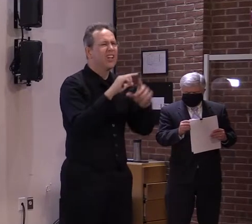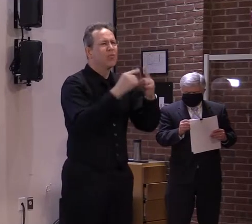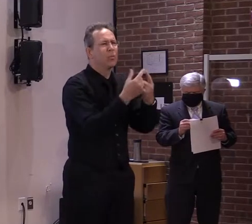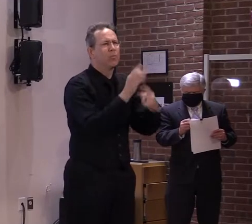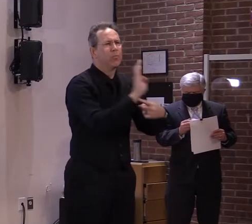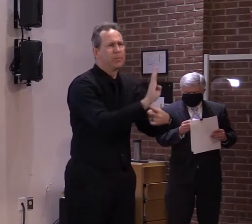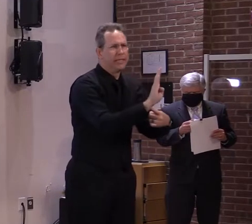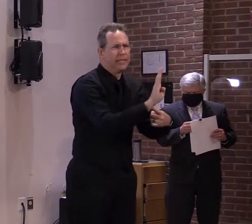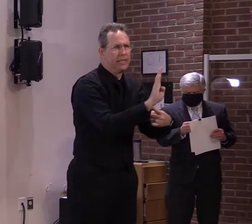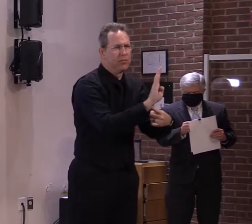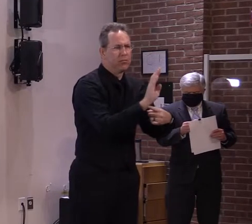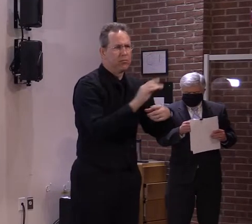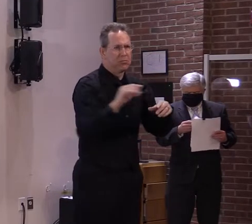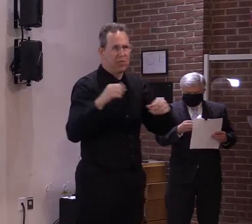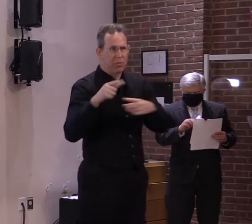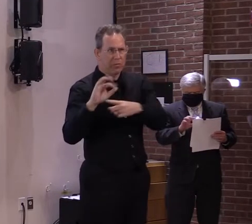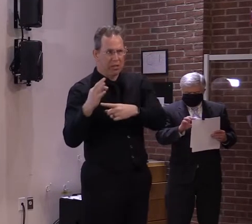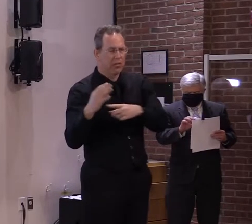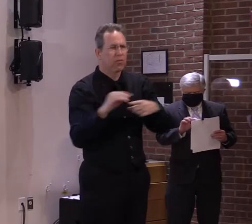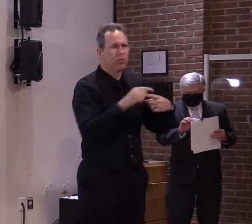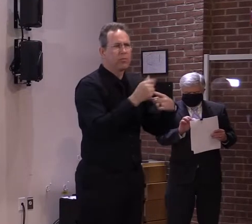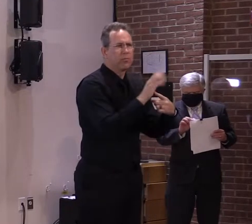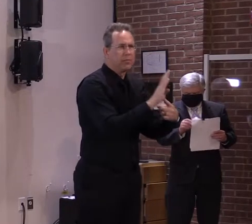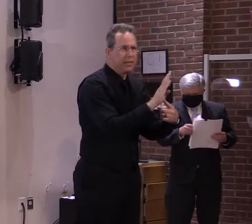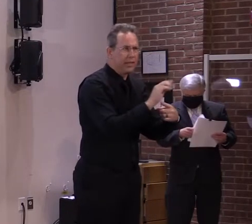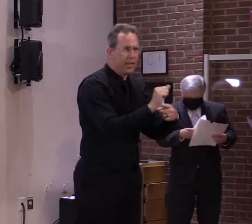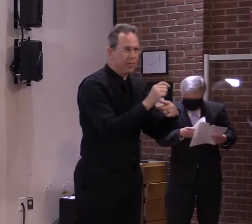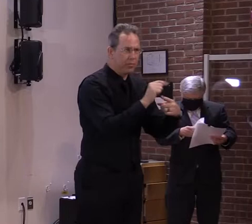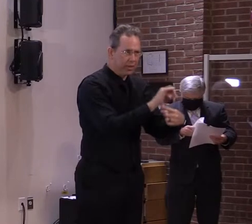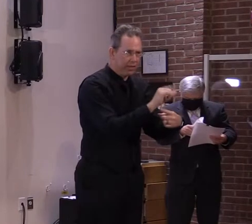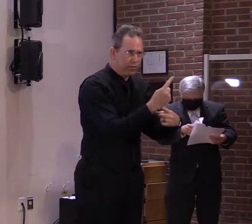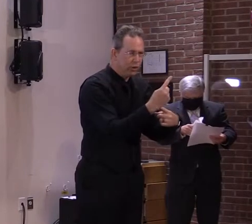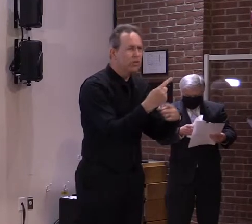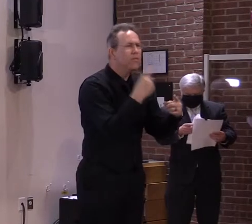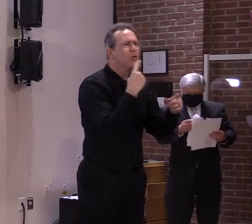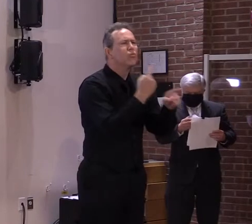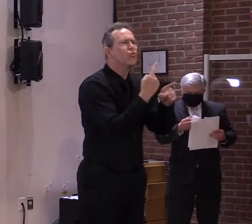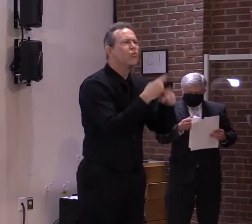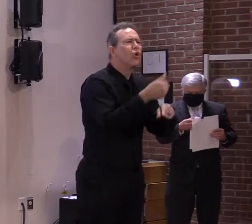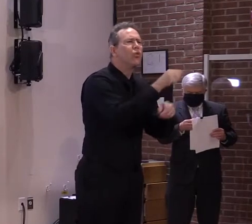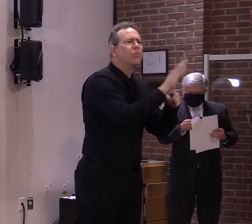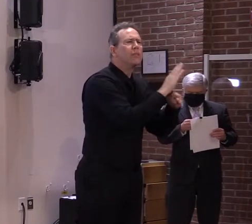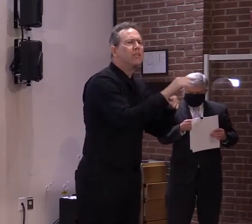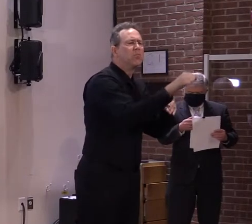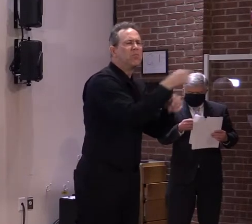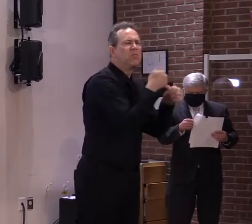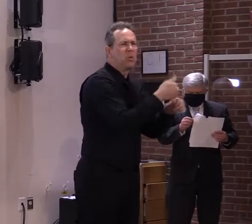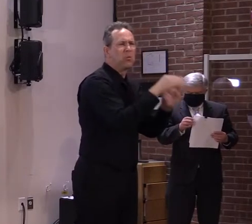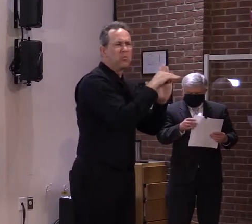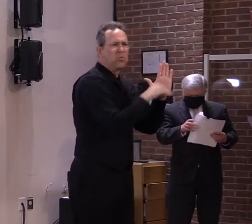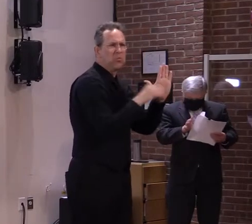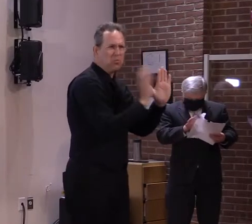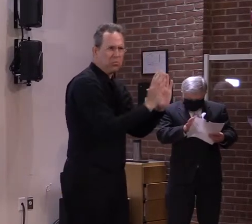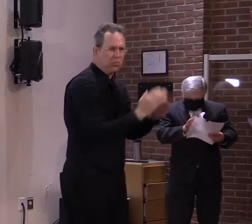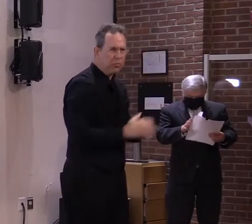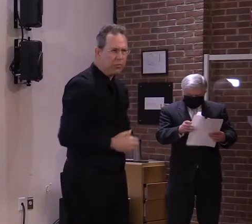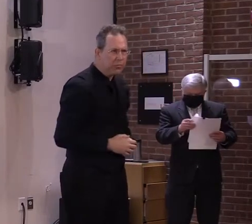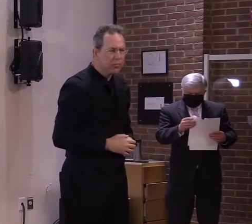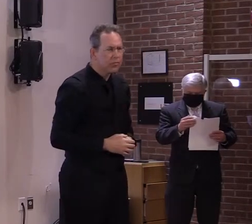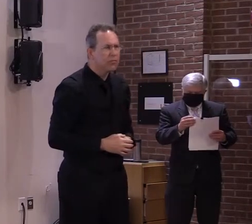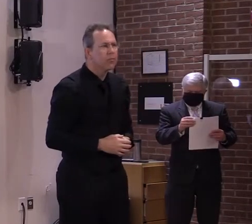sectors, will also move to universal guidance. Next, to better align ourselves with other states in the